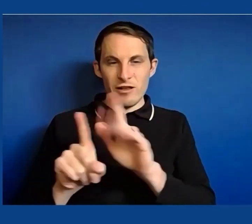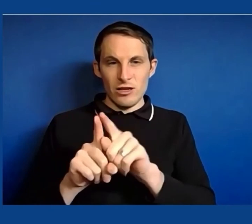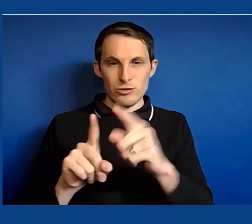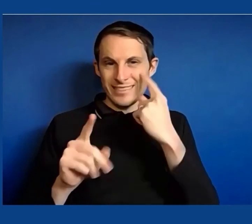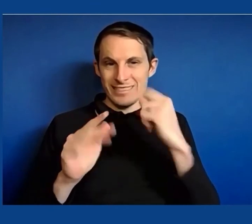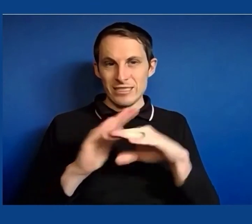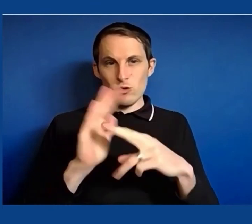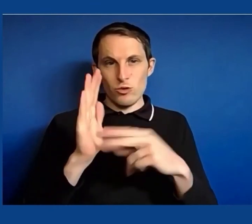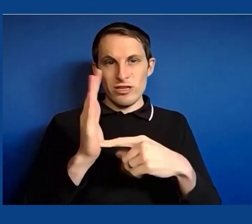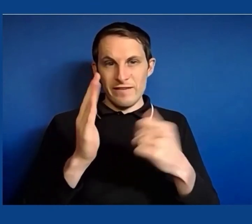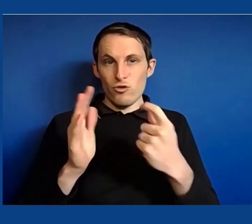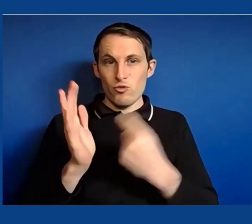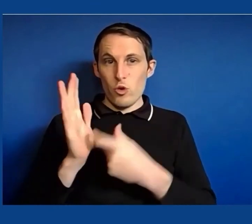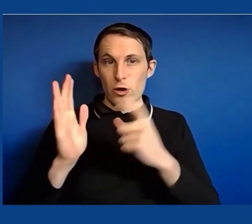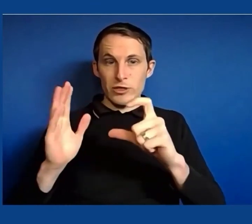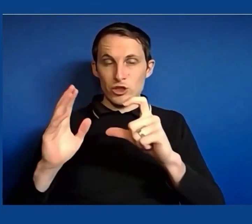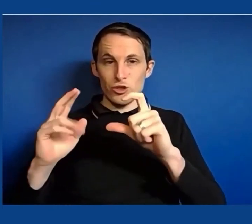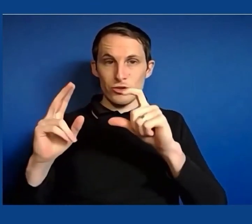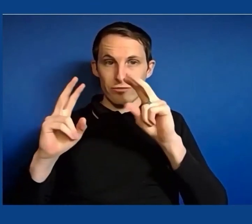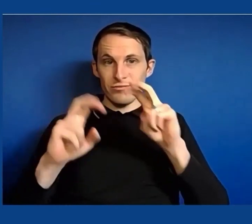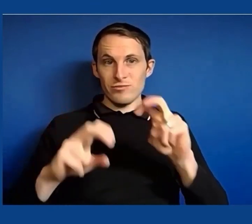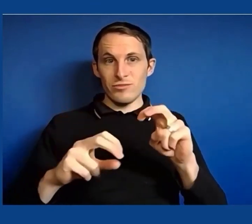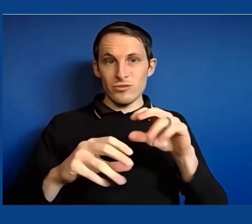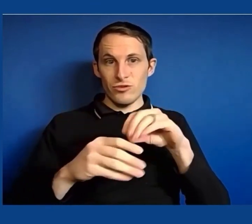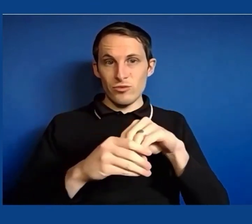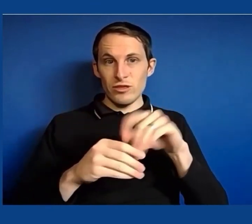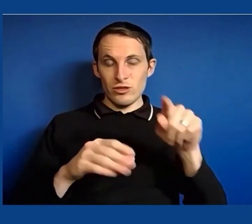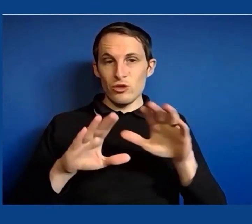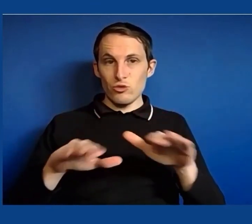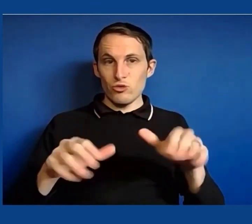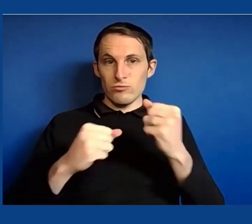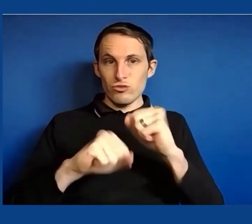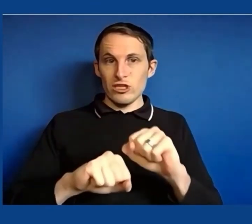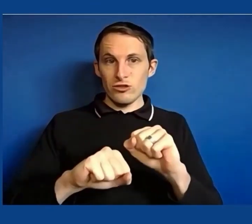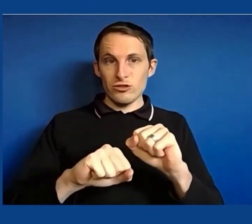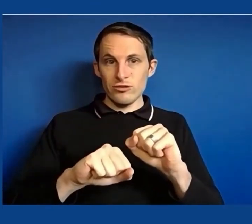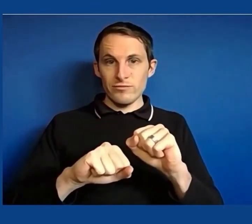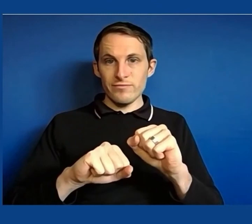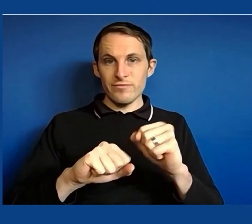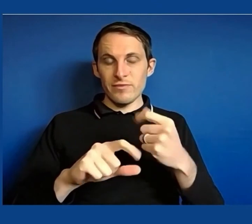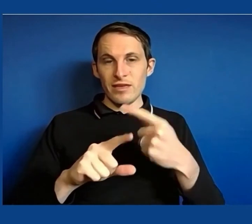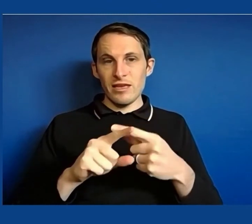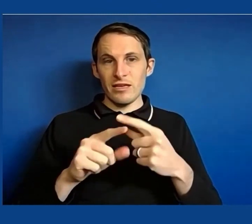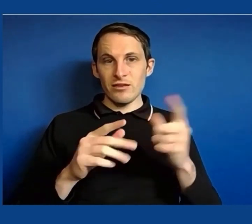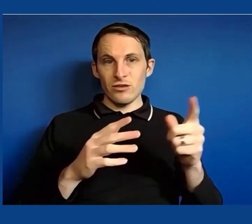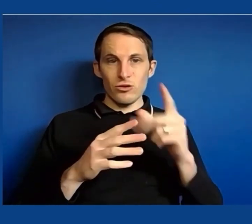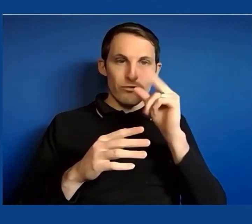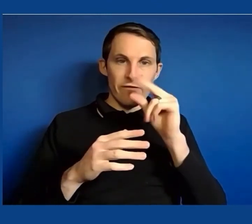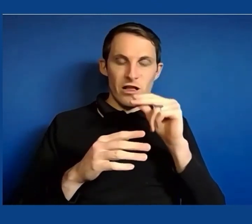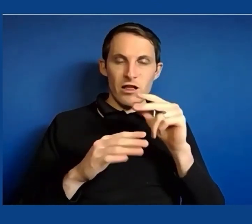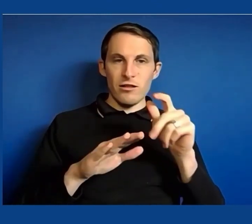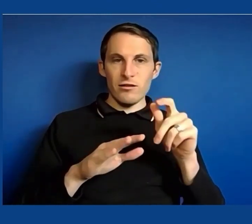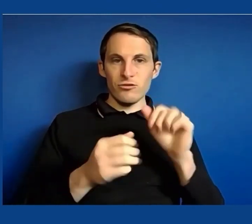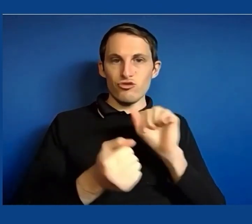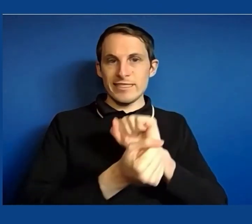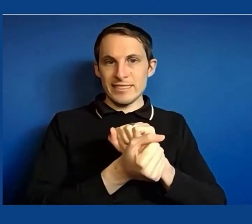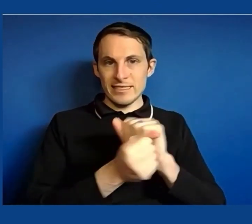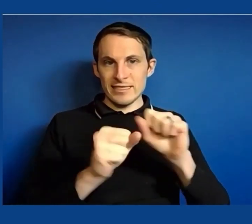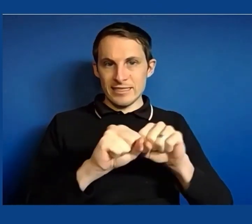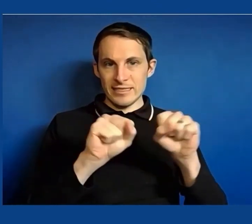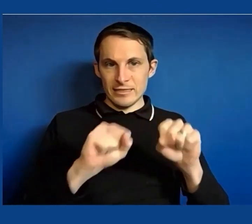a Royal Commission to in regards to the children protection and juvenile justice, and it's